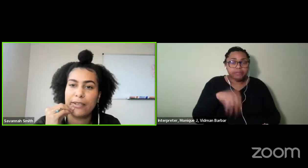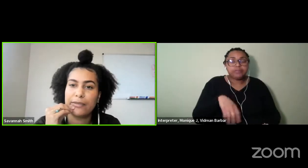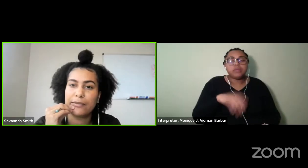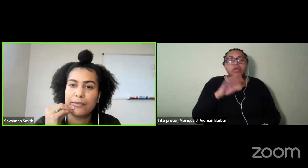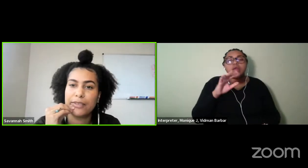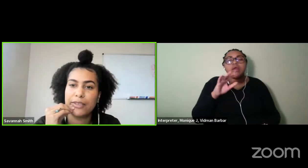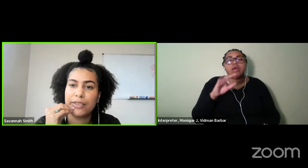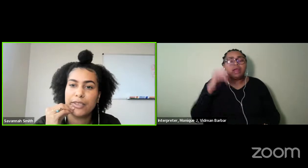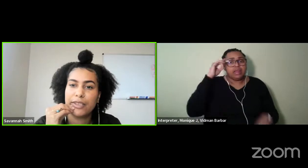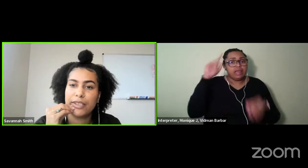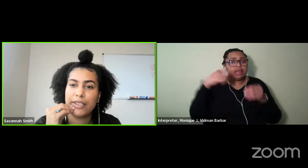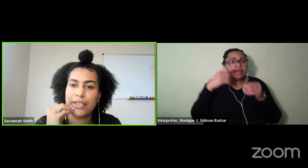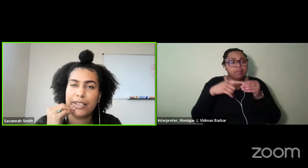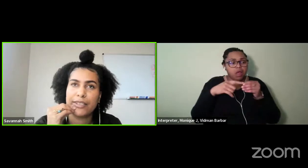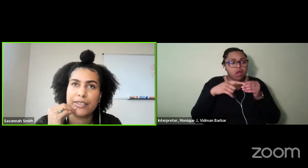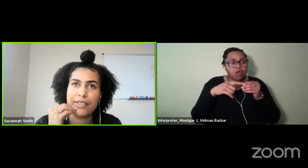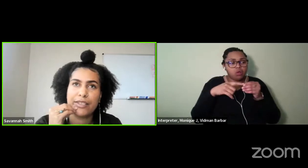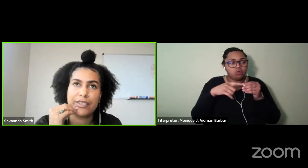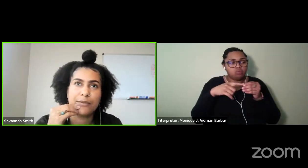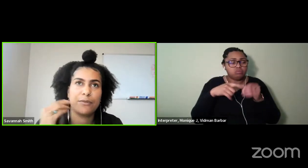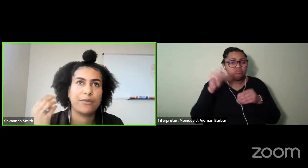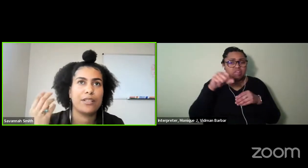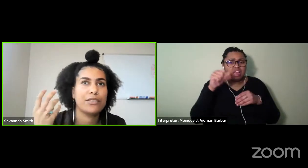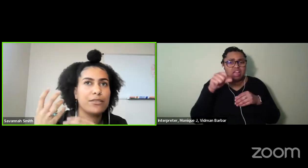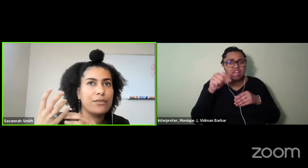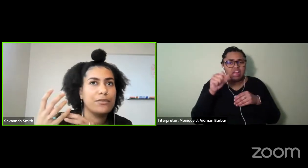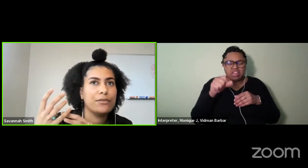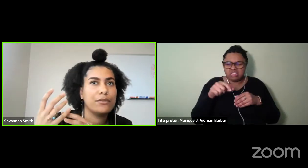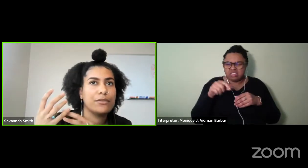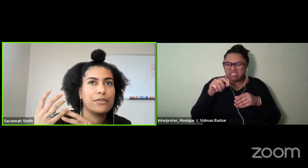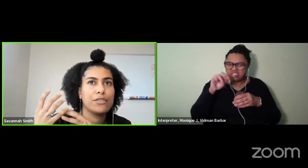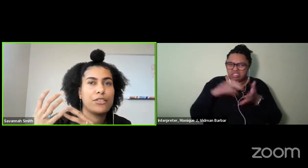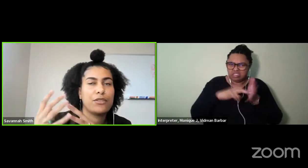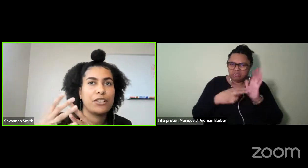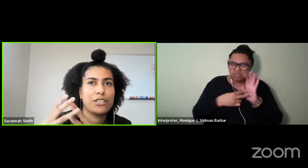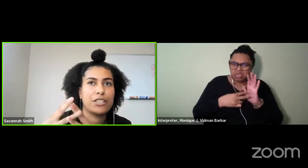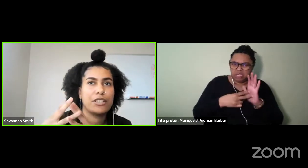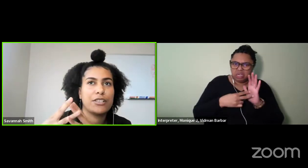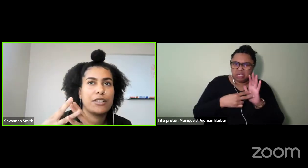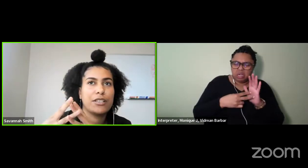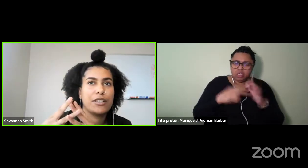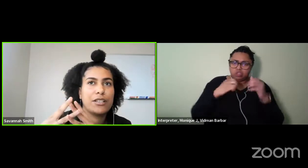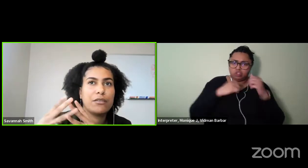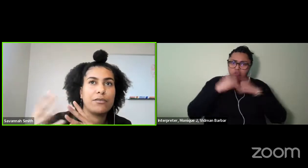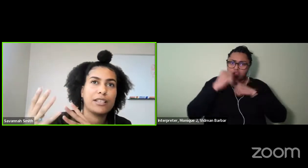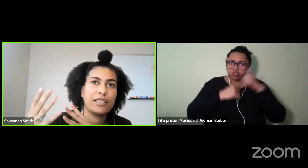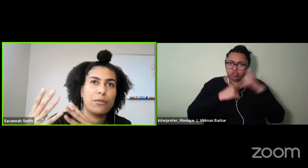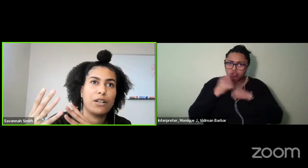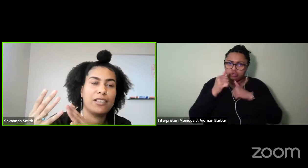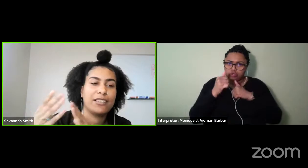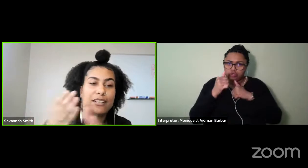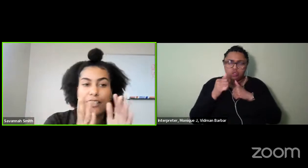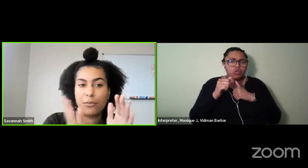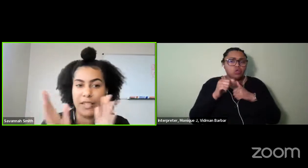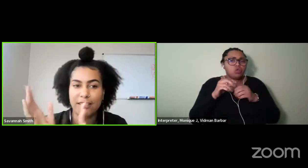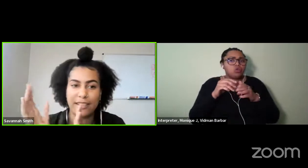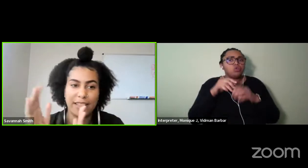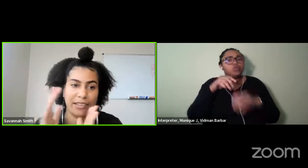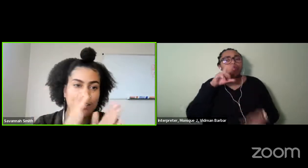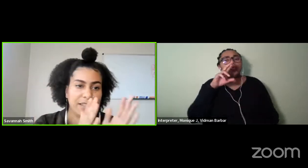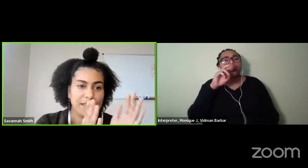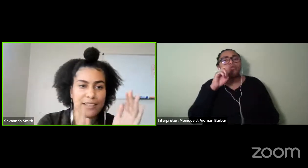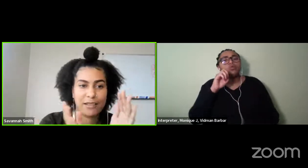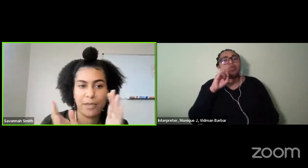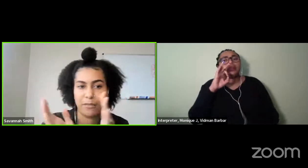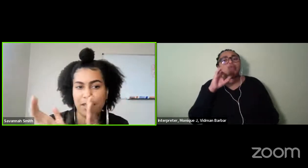thinking about, yeah, like, is this referring to structures reflecting water in the way that